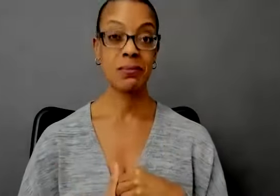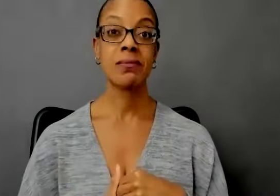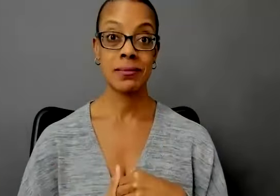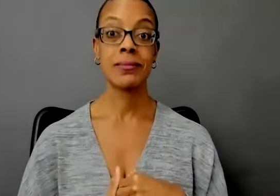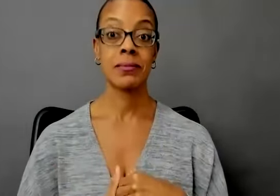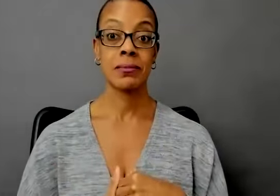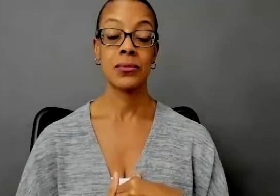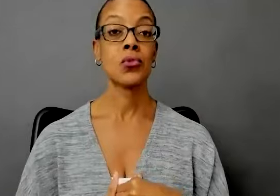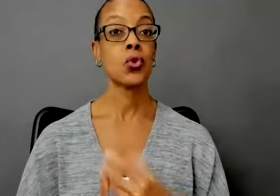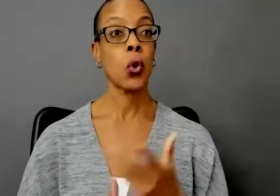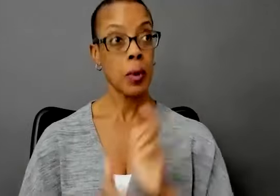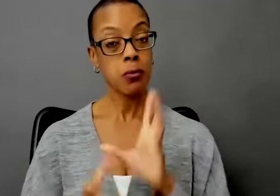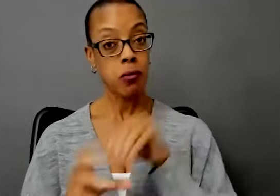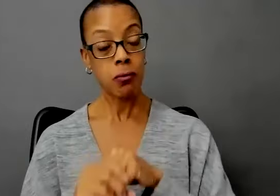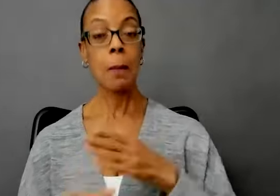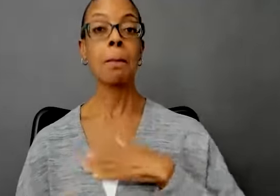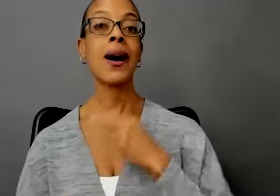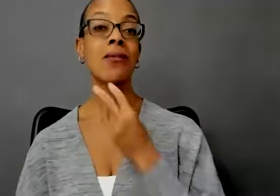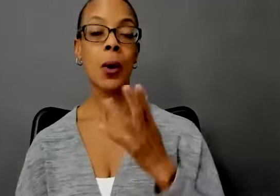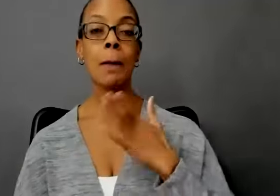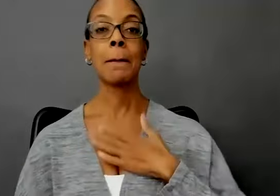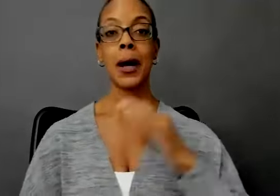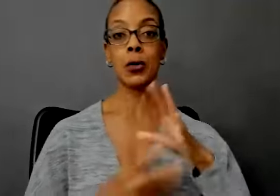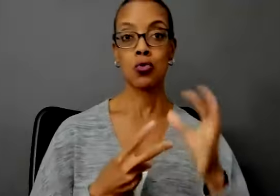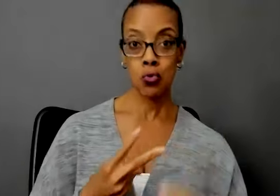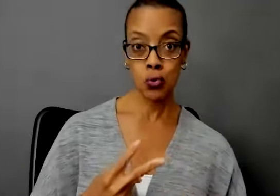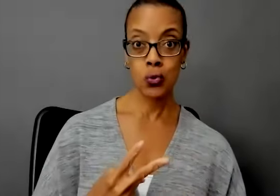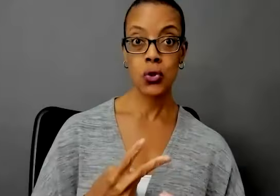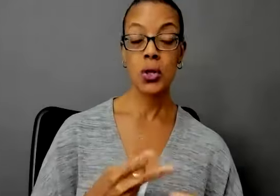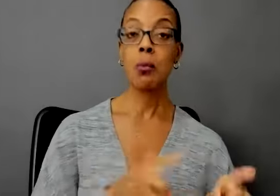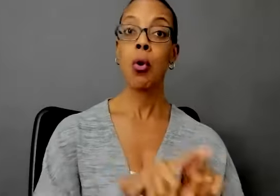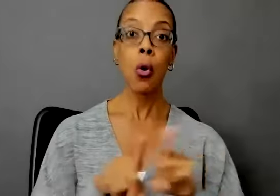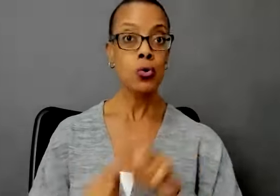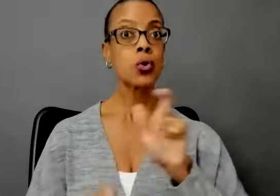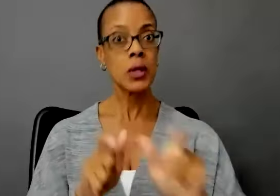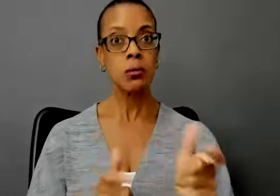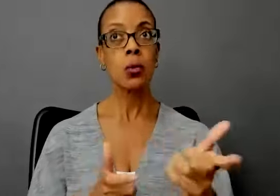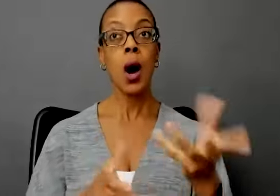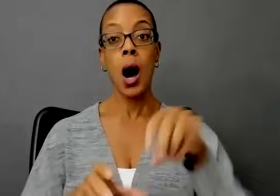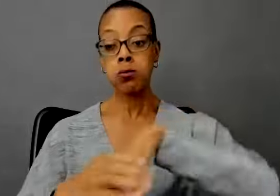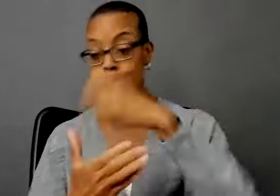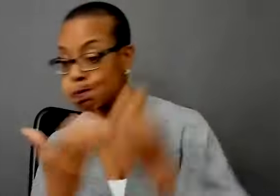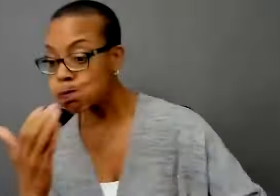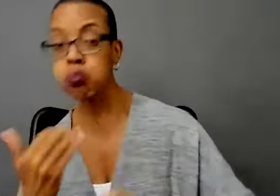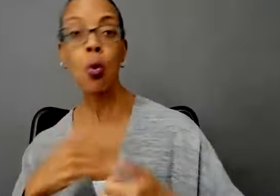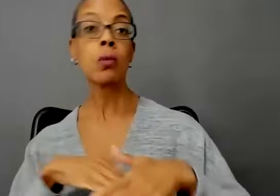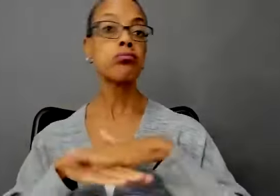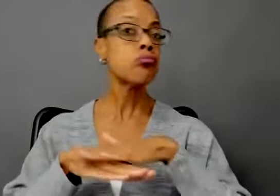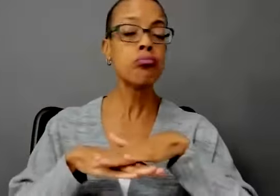My Choice, but also those who had different levels of bandwidth and capacity to lend themselves to the work. So many people reached out